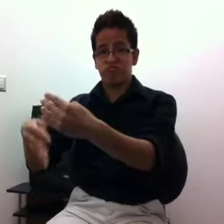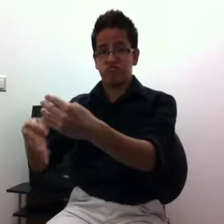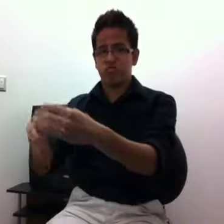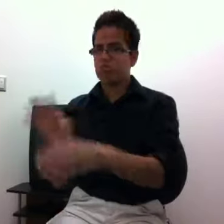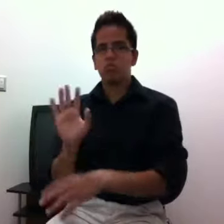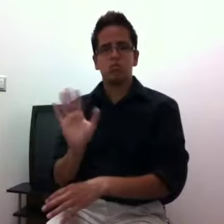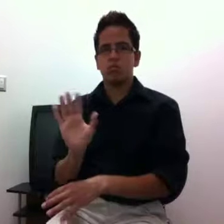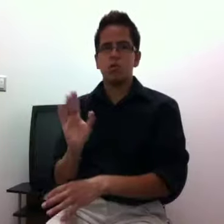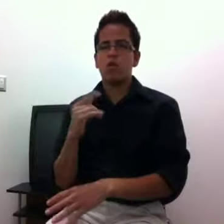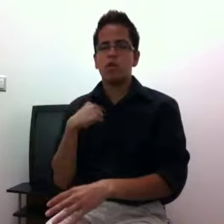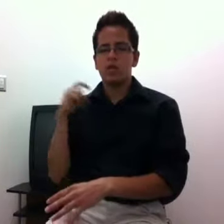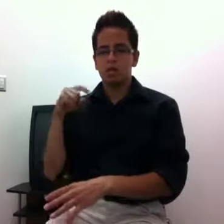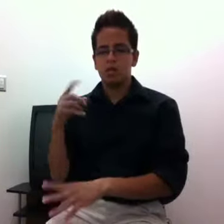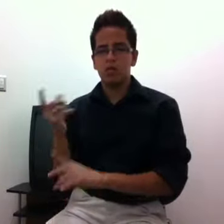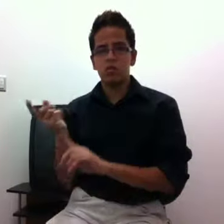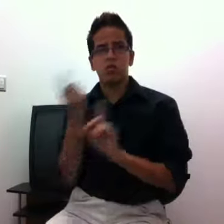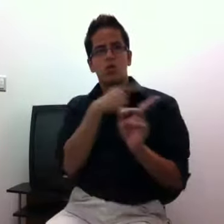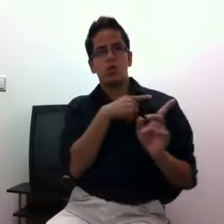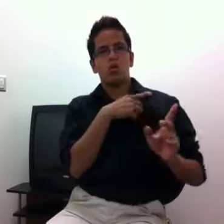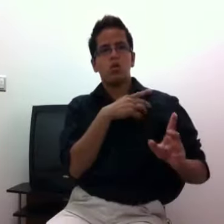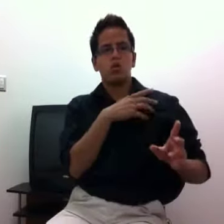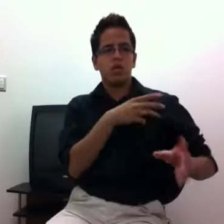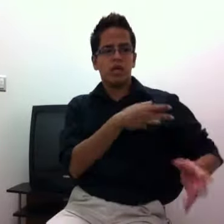used to take to the bedroom.